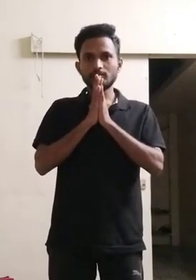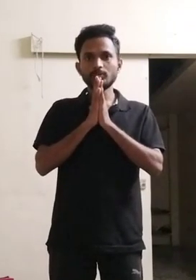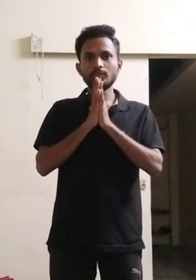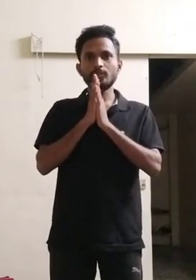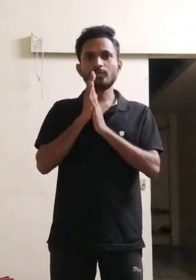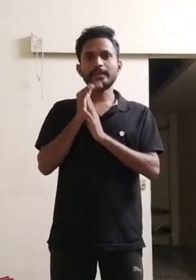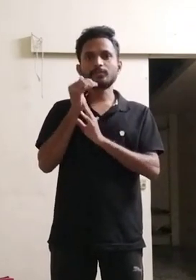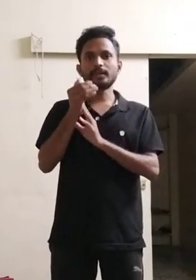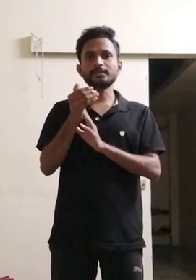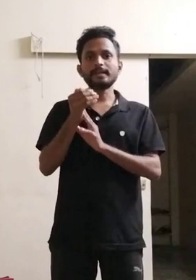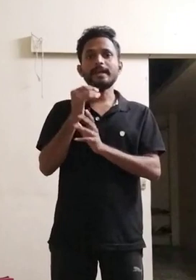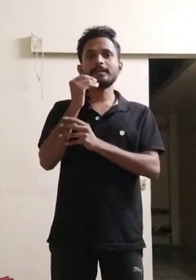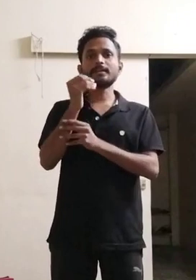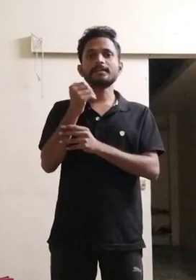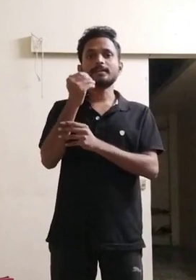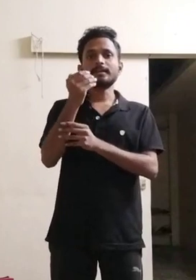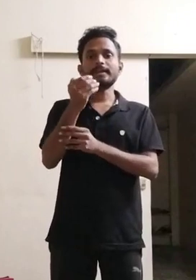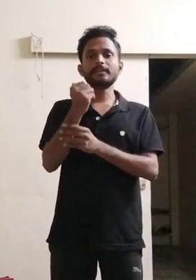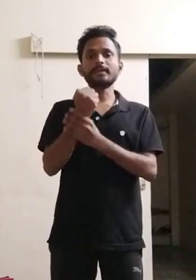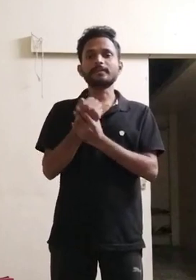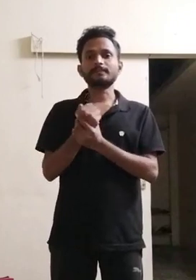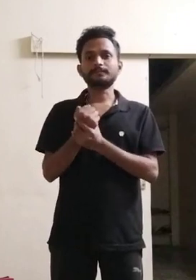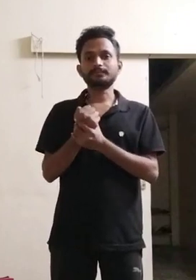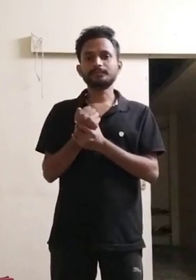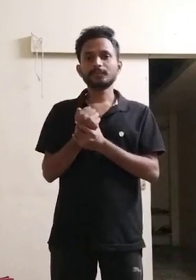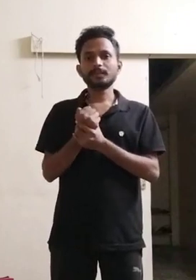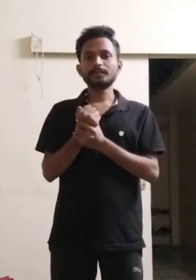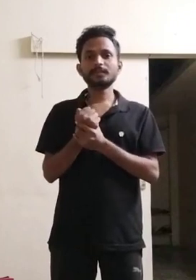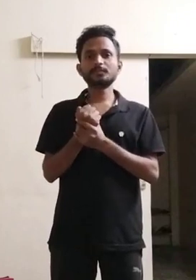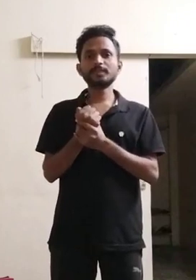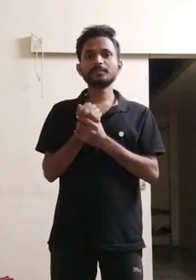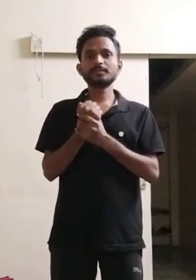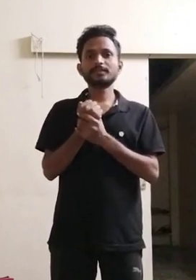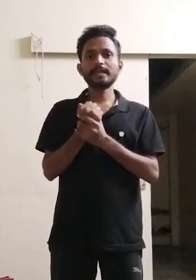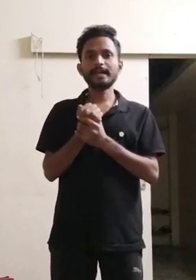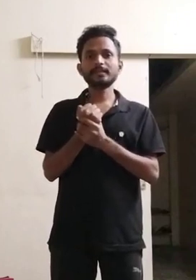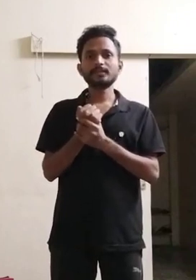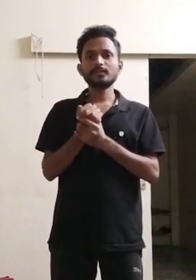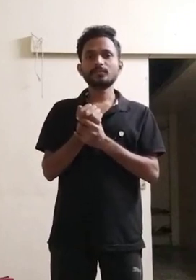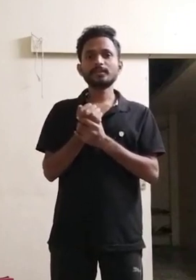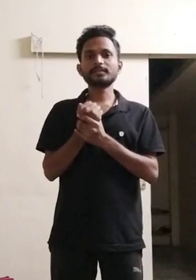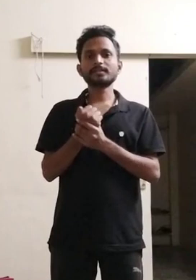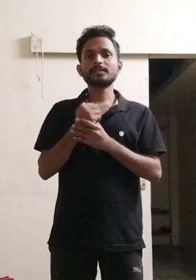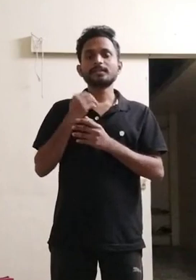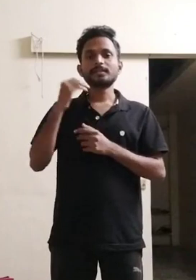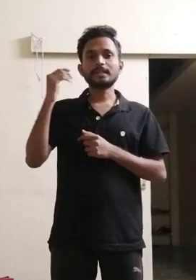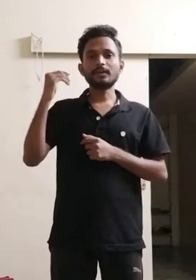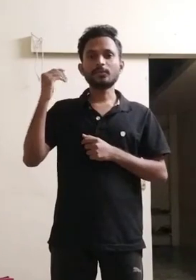to write once and run anywhere. This means that once a Java